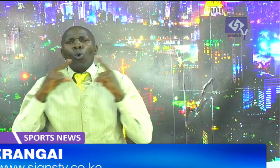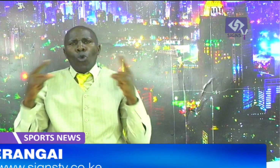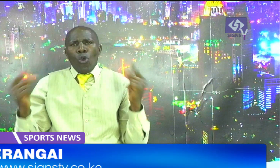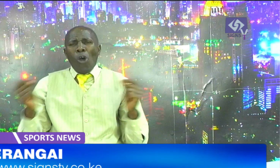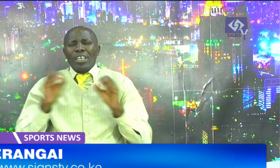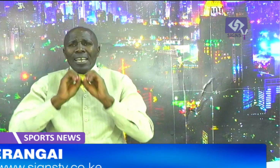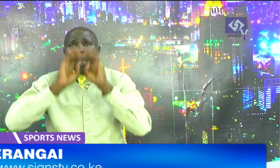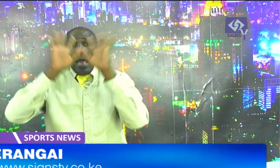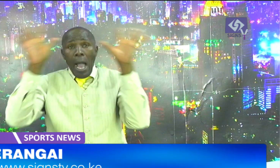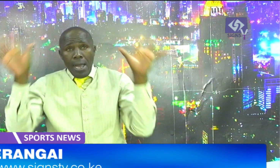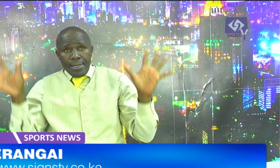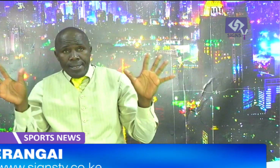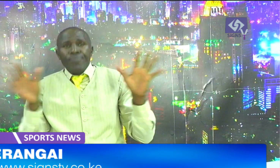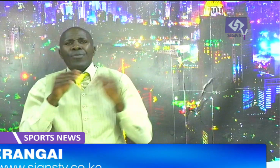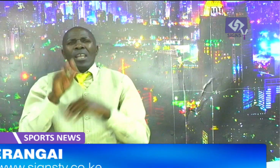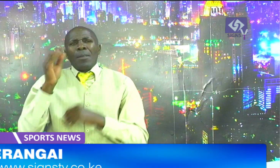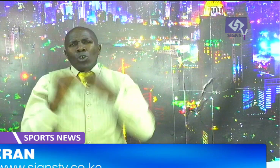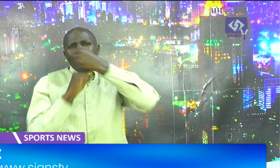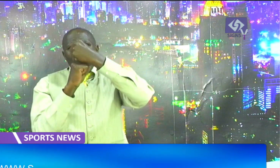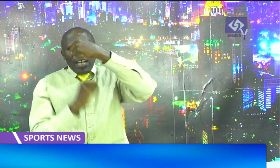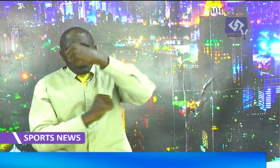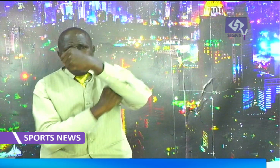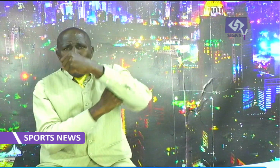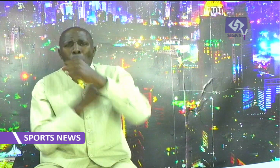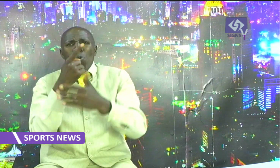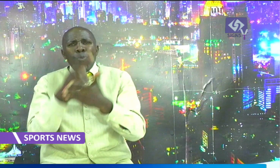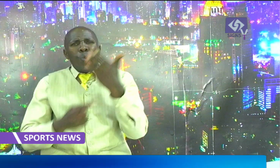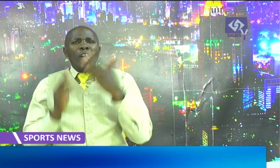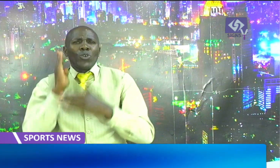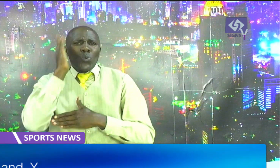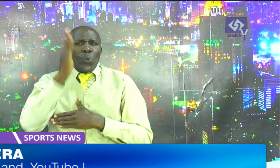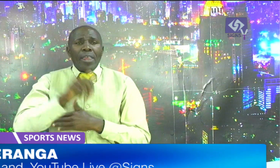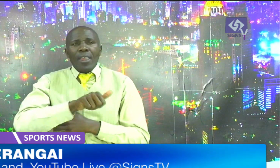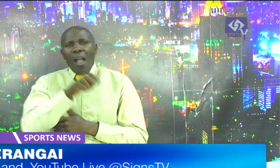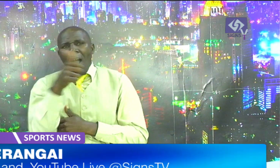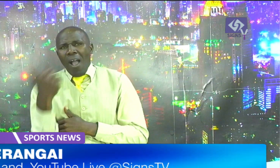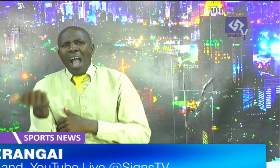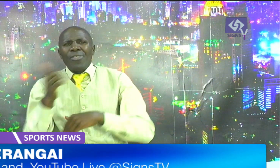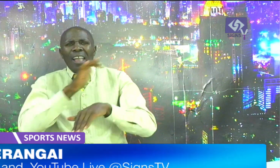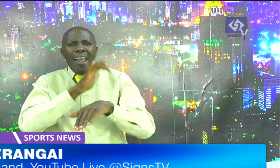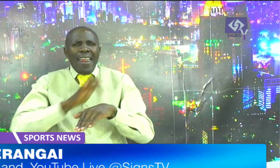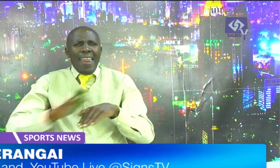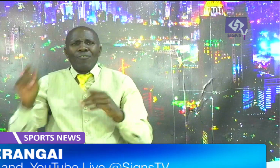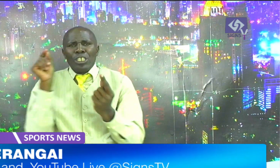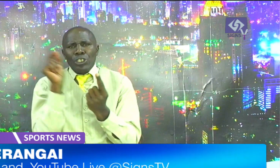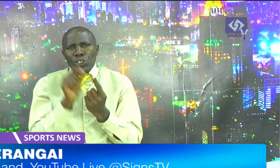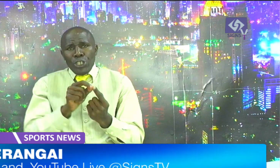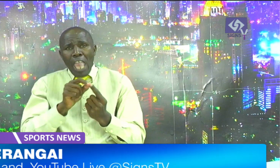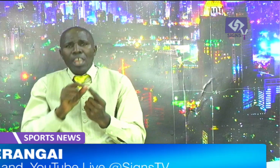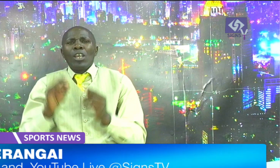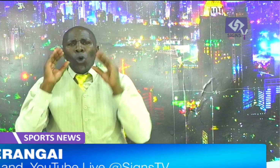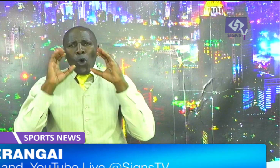A struggling Chelsea side host Brighton at Stamford Bridge in what will be another